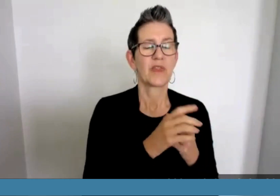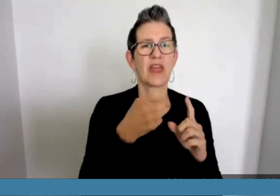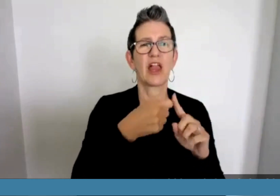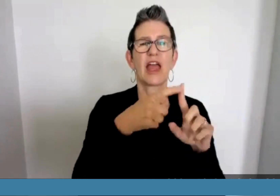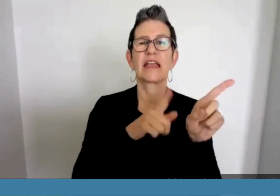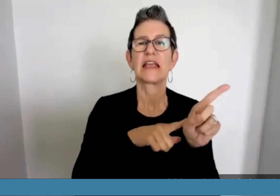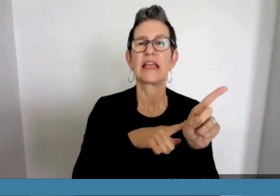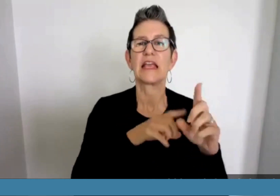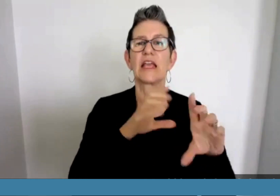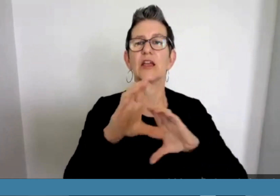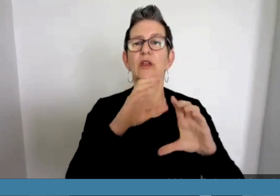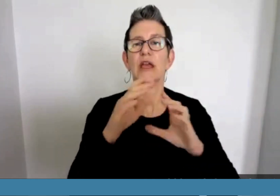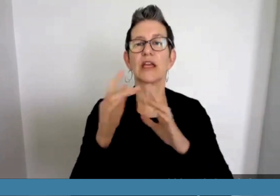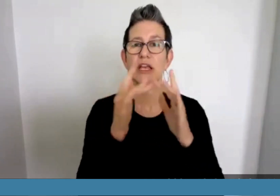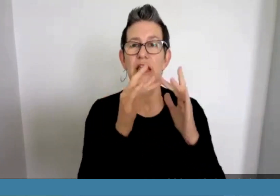with NDRP.